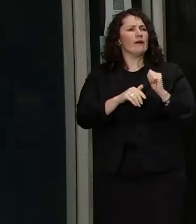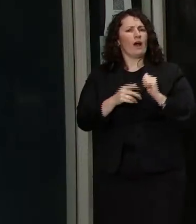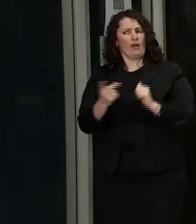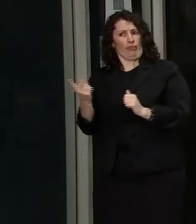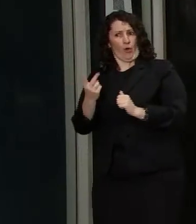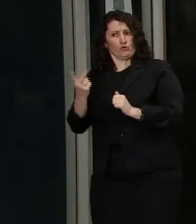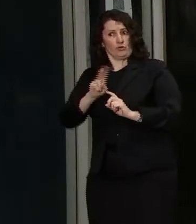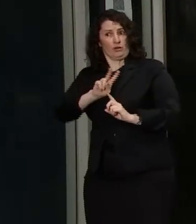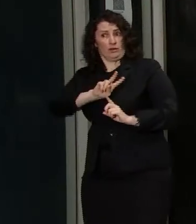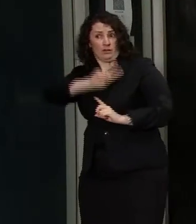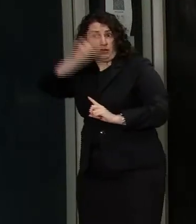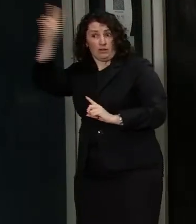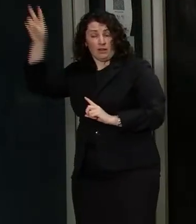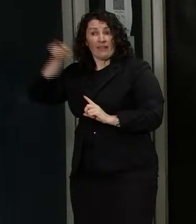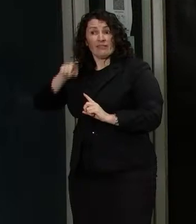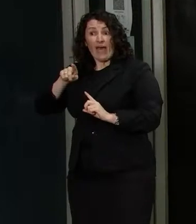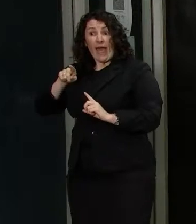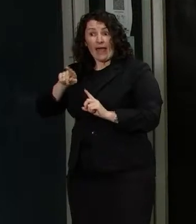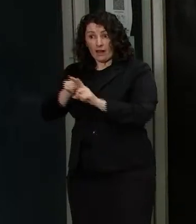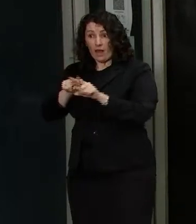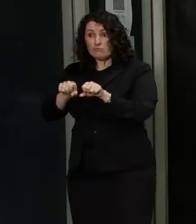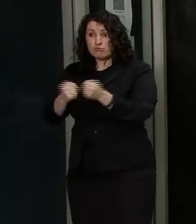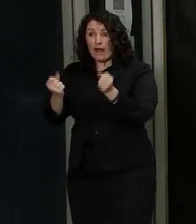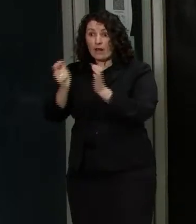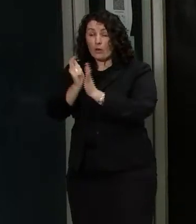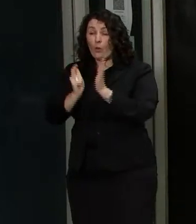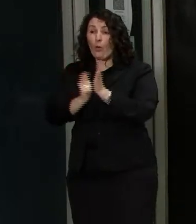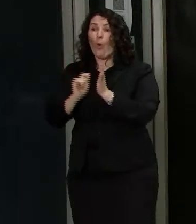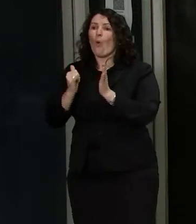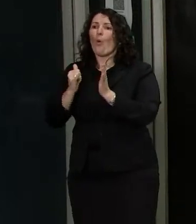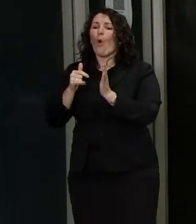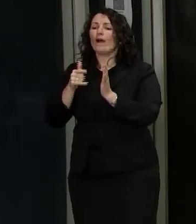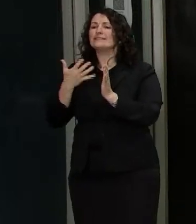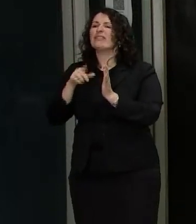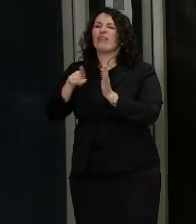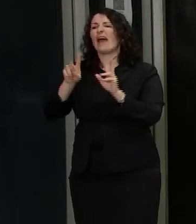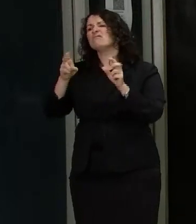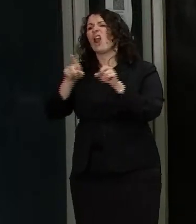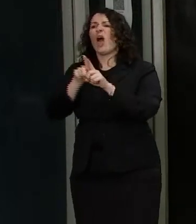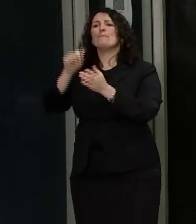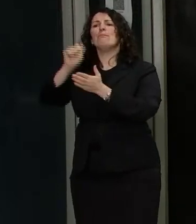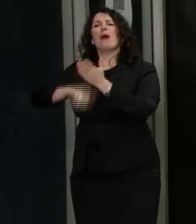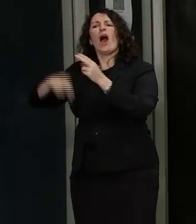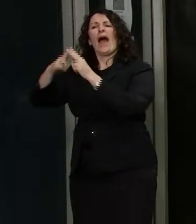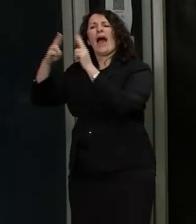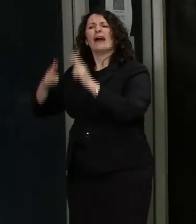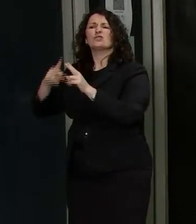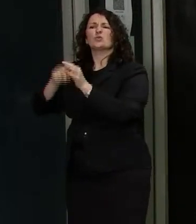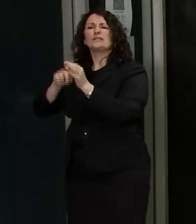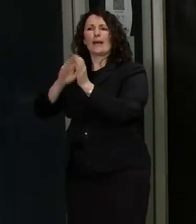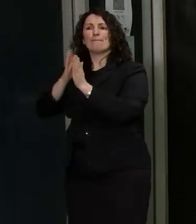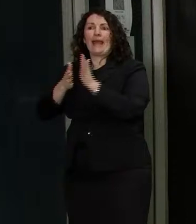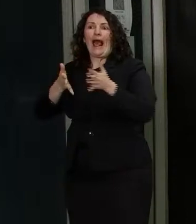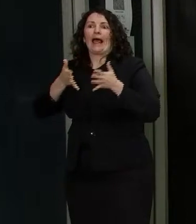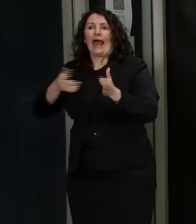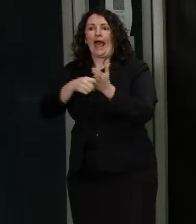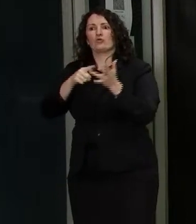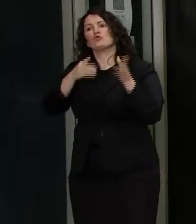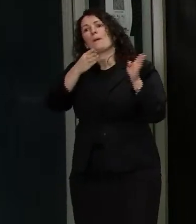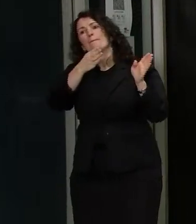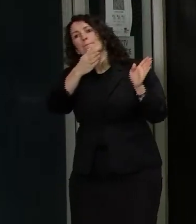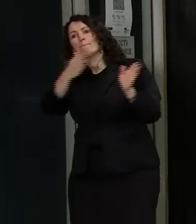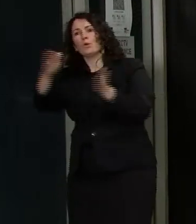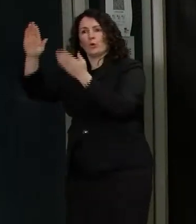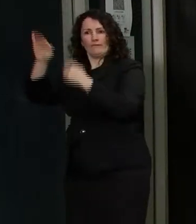of Queensland Health, so as I've said a number of times, relocating from Victoria to another